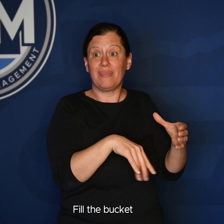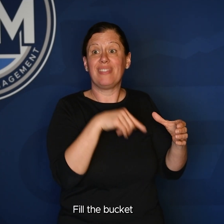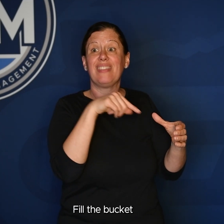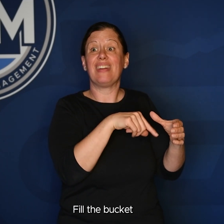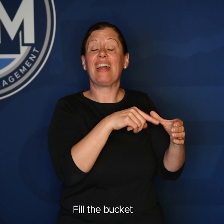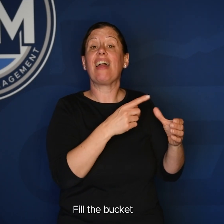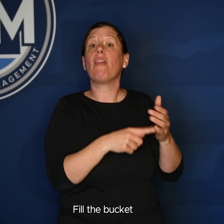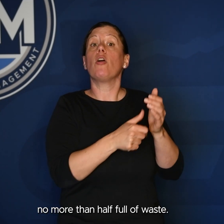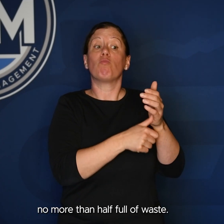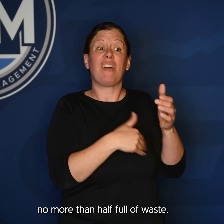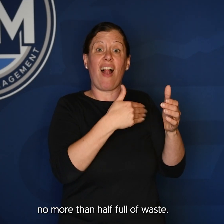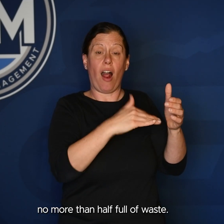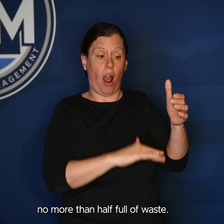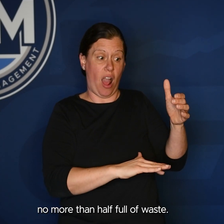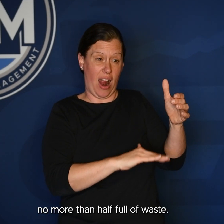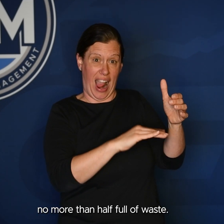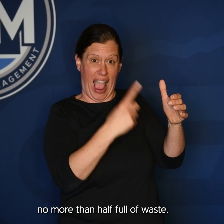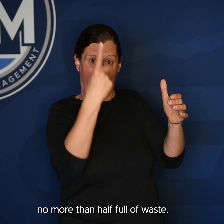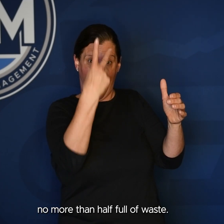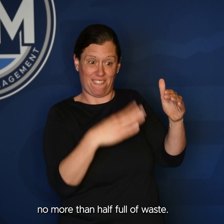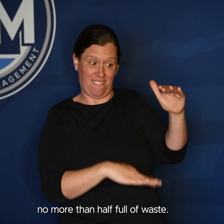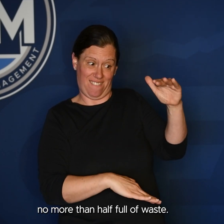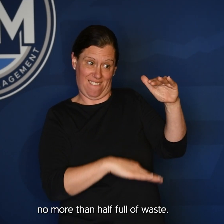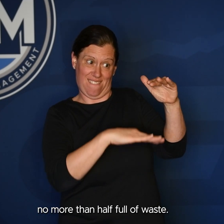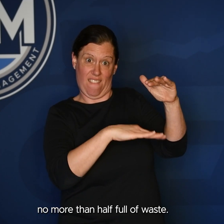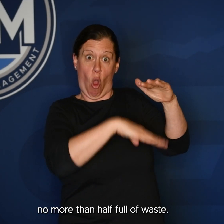Fill the bucket no more than half full of waste.